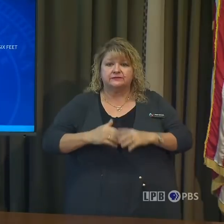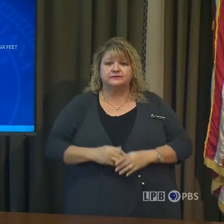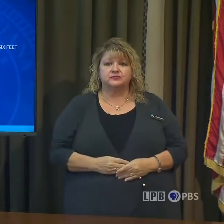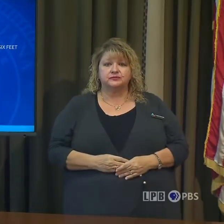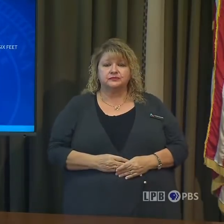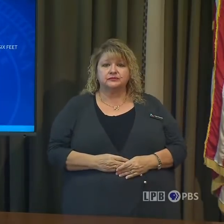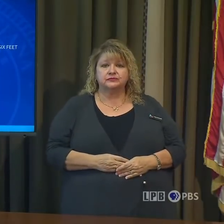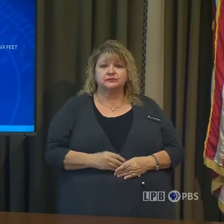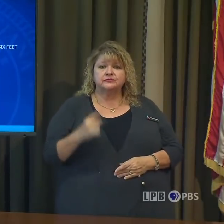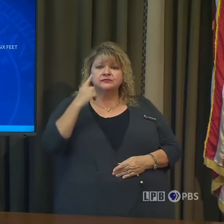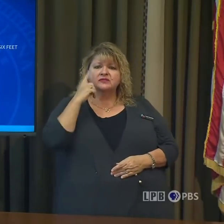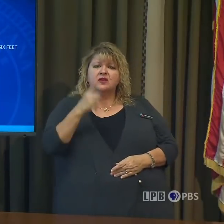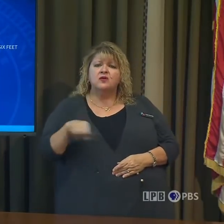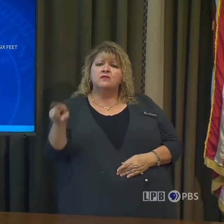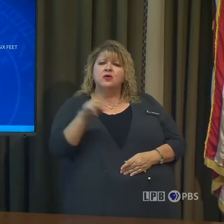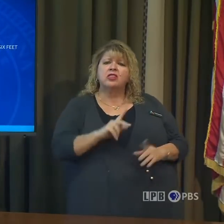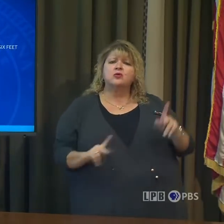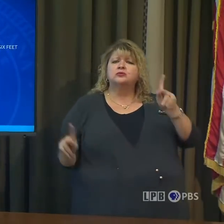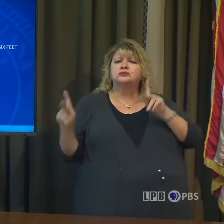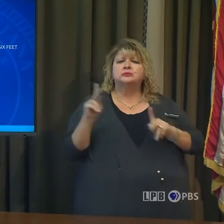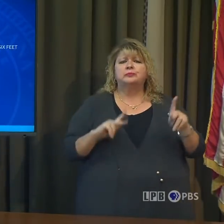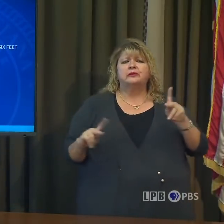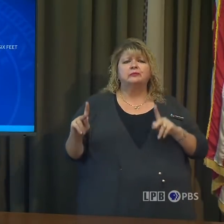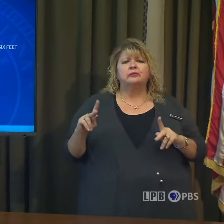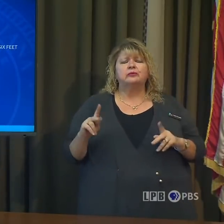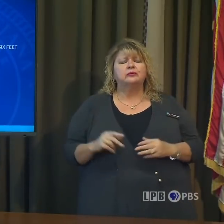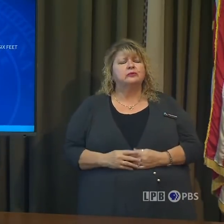And for individuals who